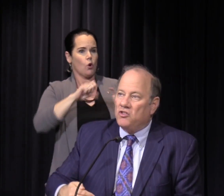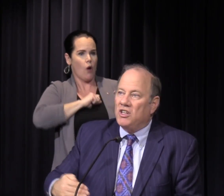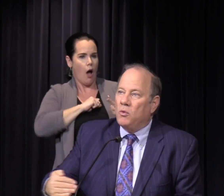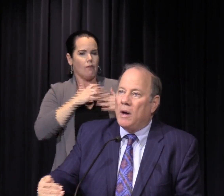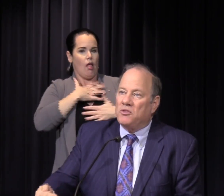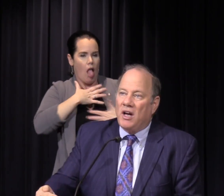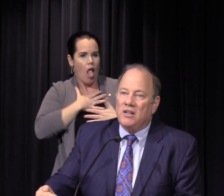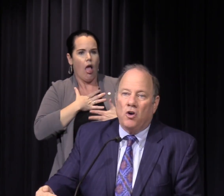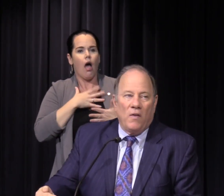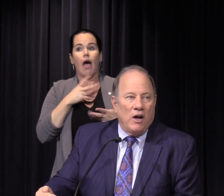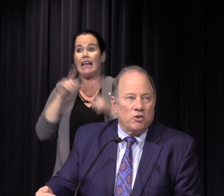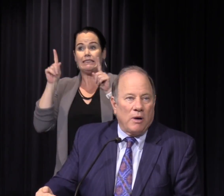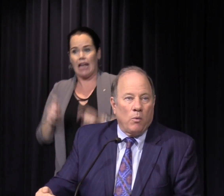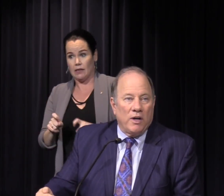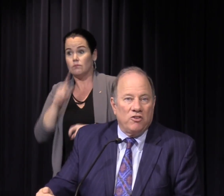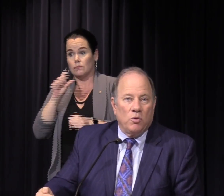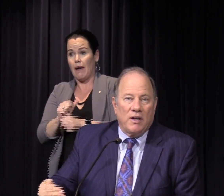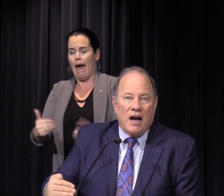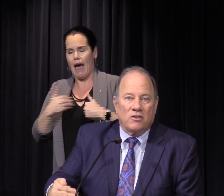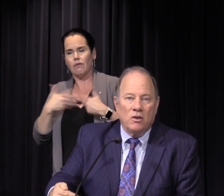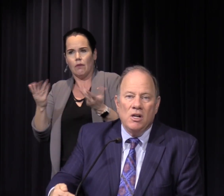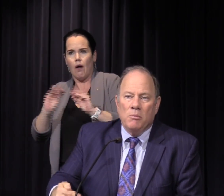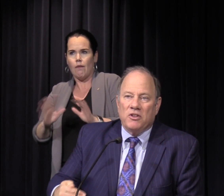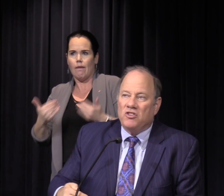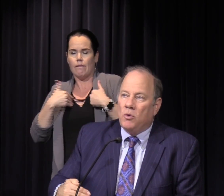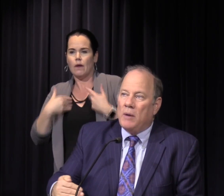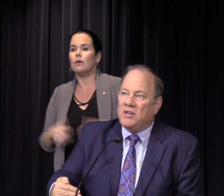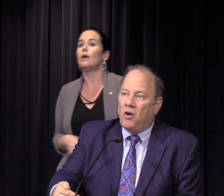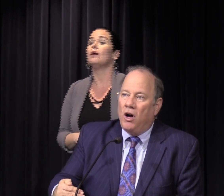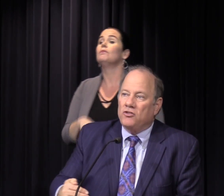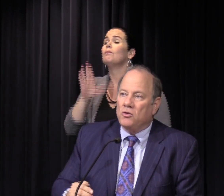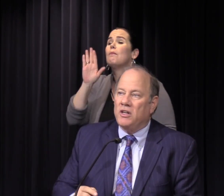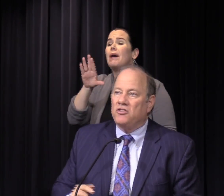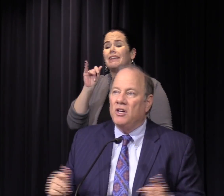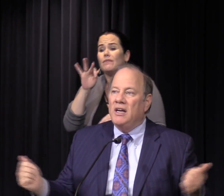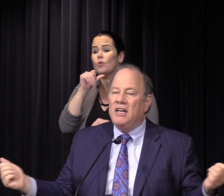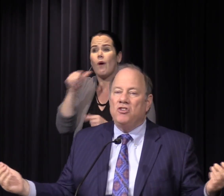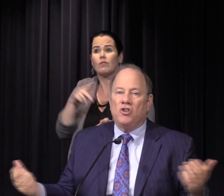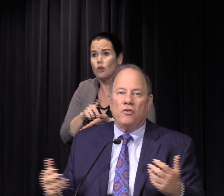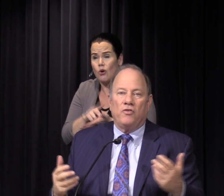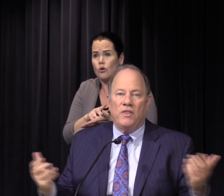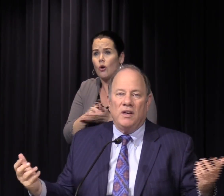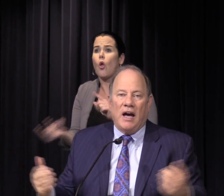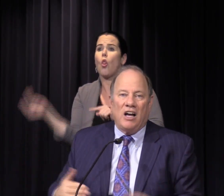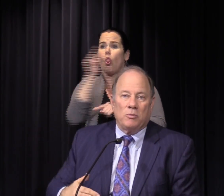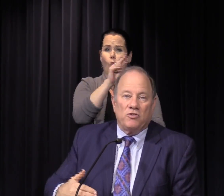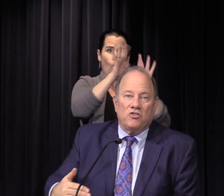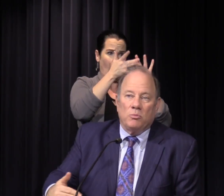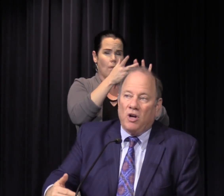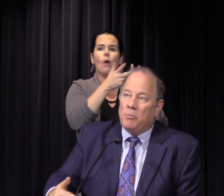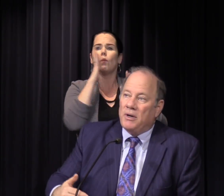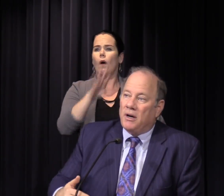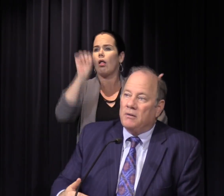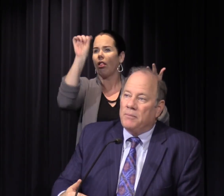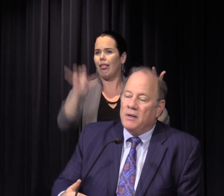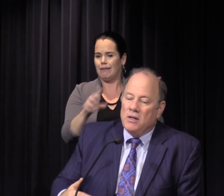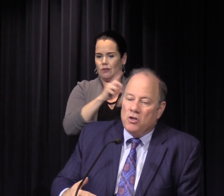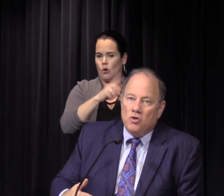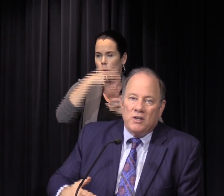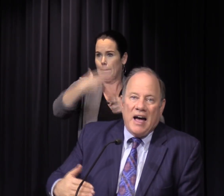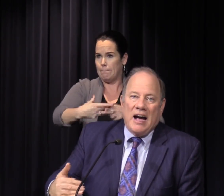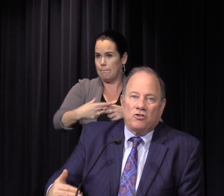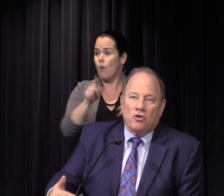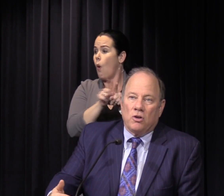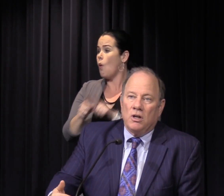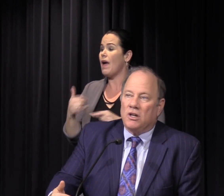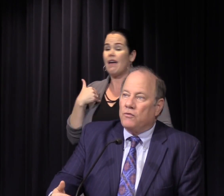doctor, go to the city website, call the health department, we'll get you a doctor. But the city website also lists each of the hospital systems up here.